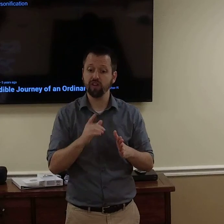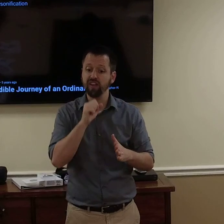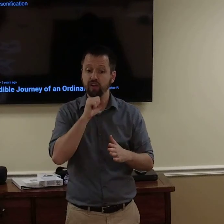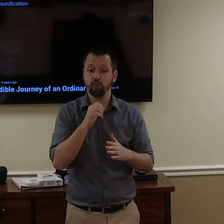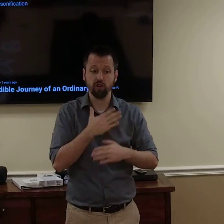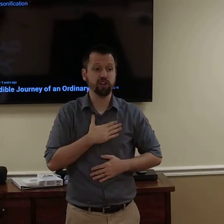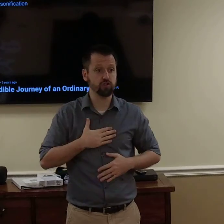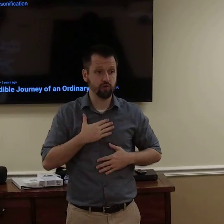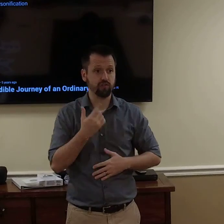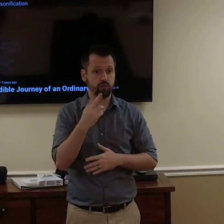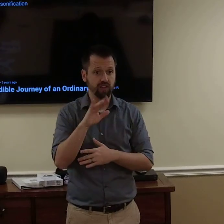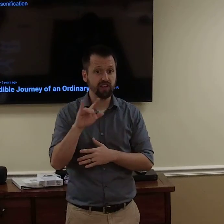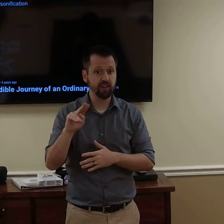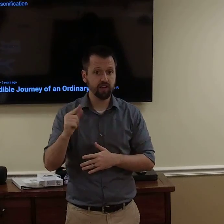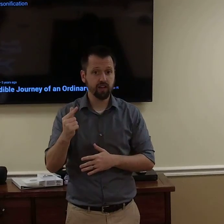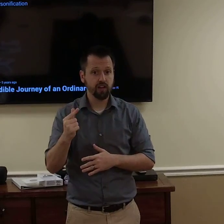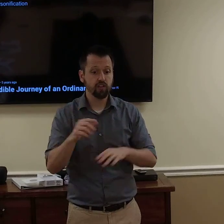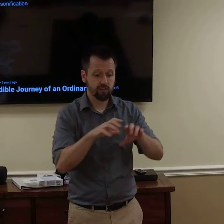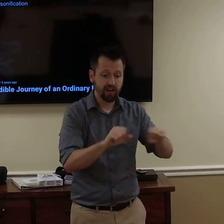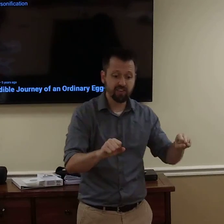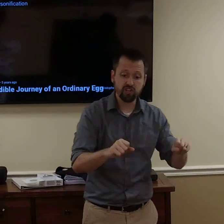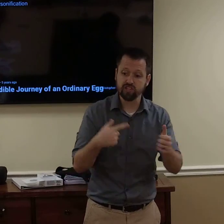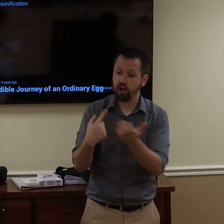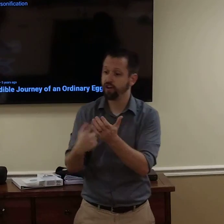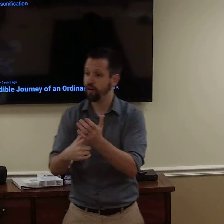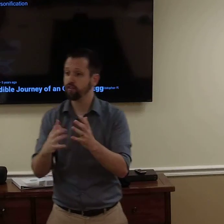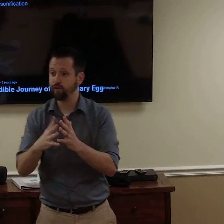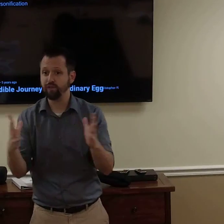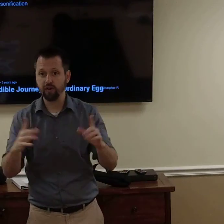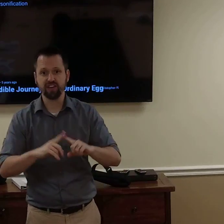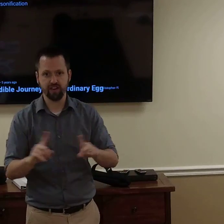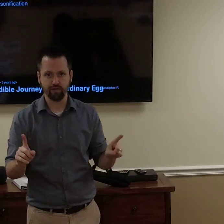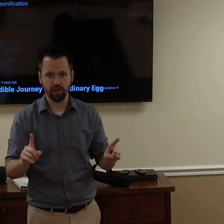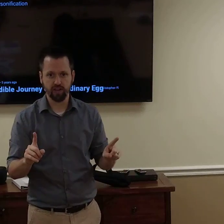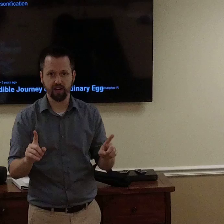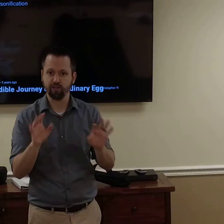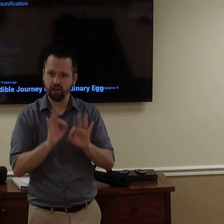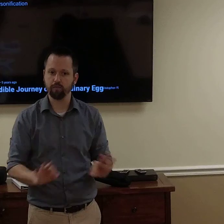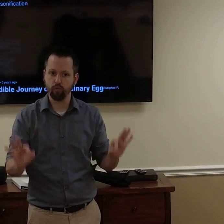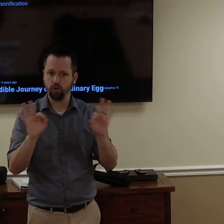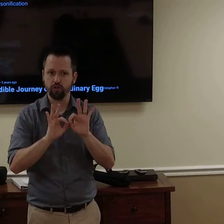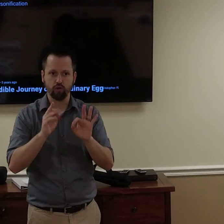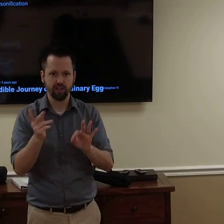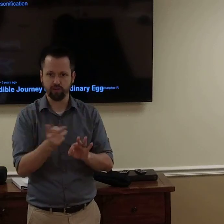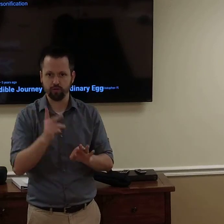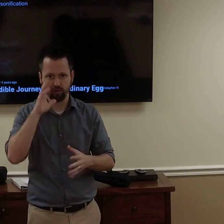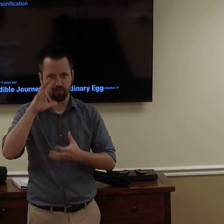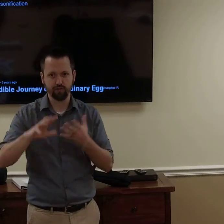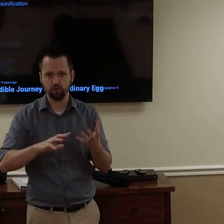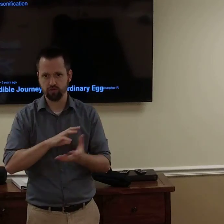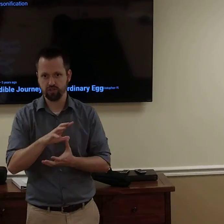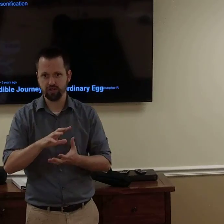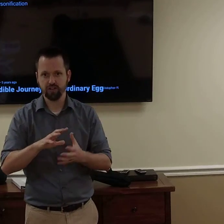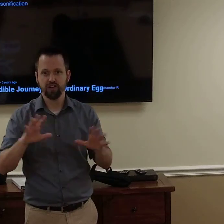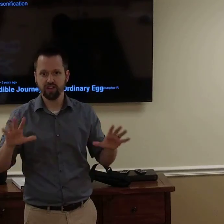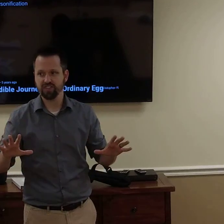really enjoys grilling, sausages and hot dogs are very different, and it's very important you don't get the two of those confused.